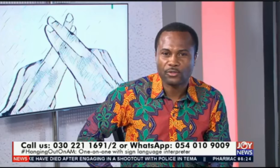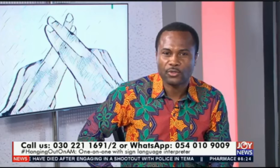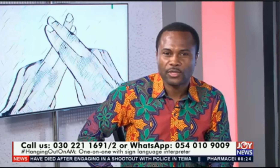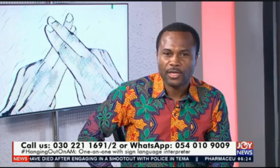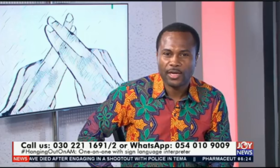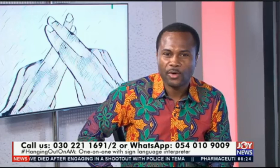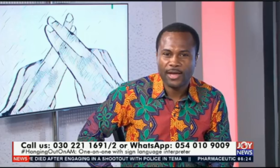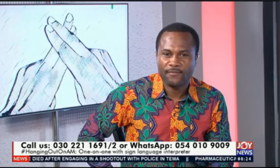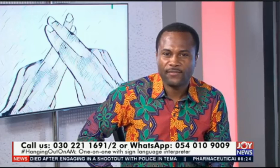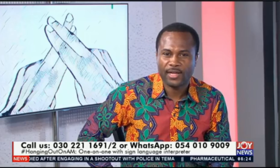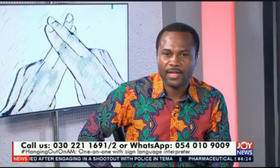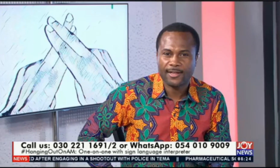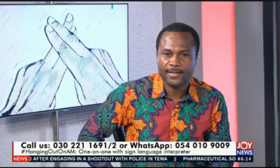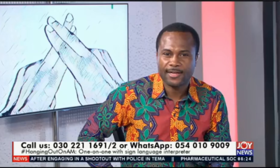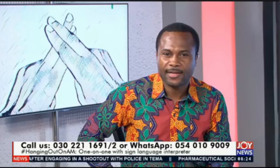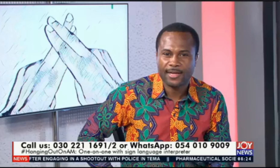03022116991 or 2. We have